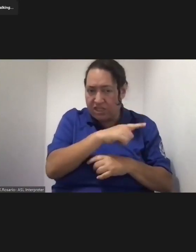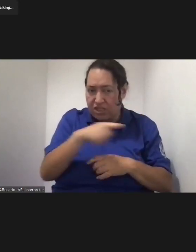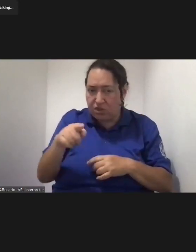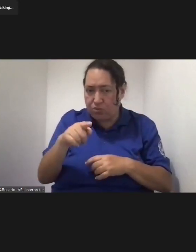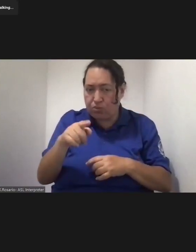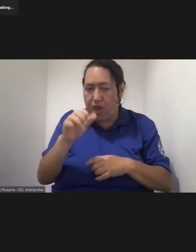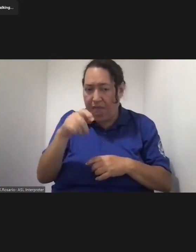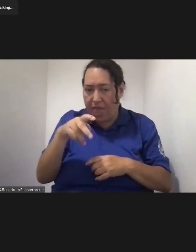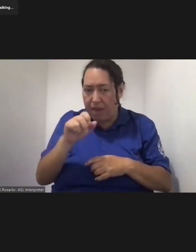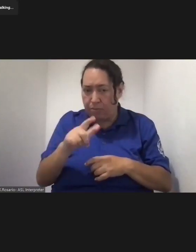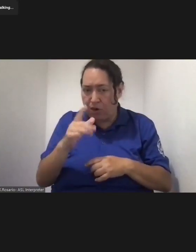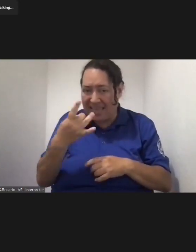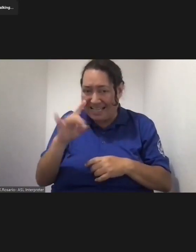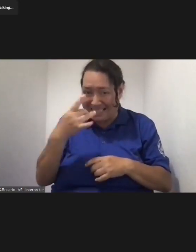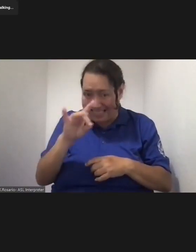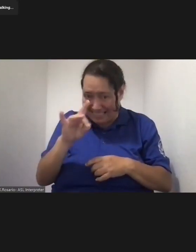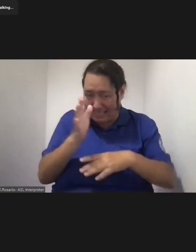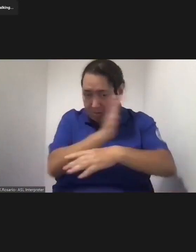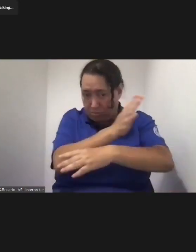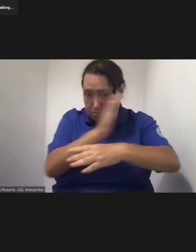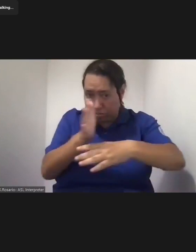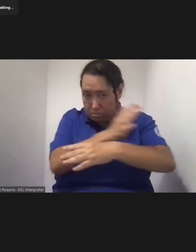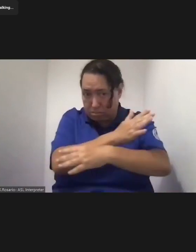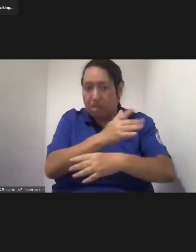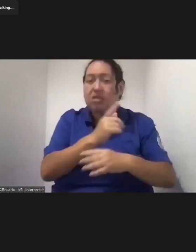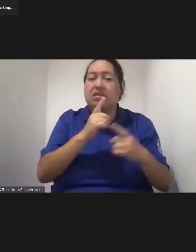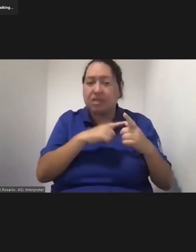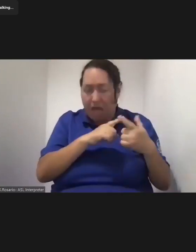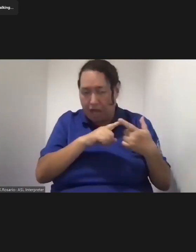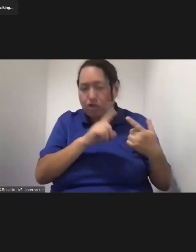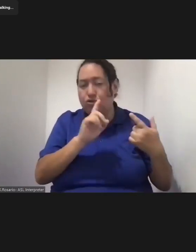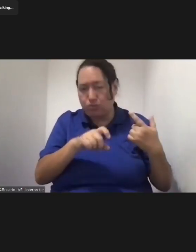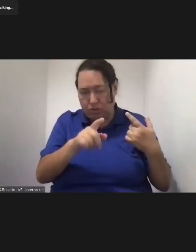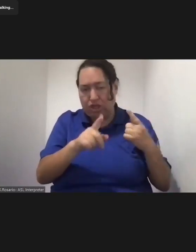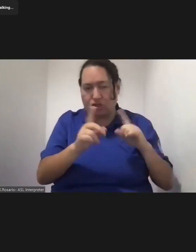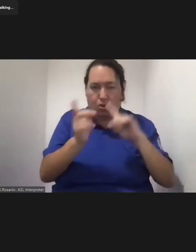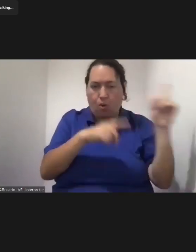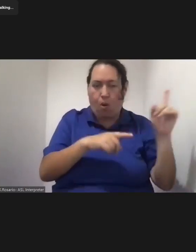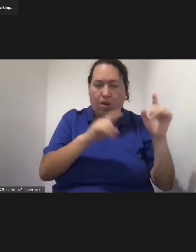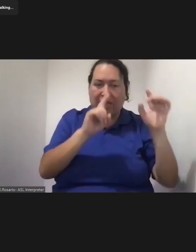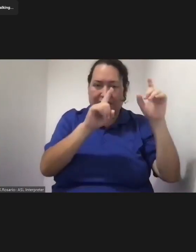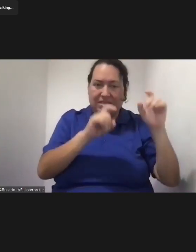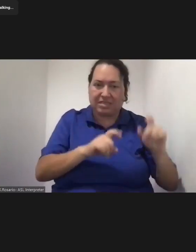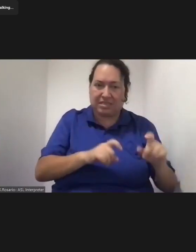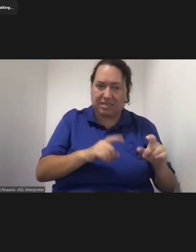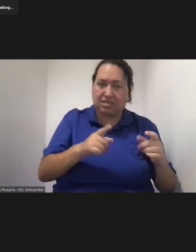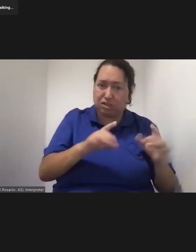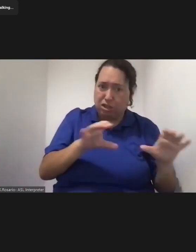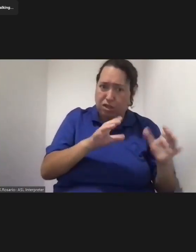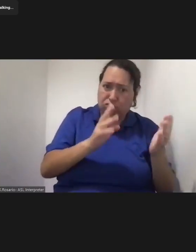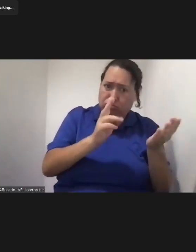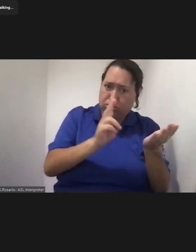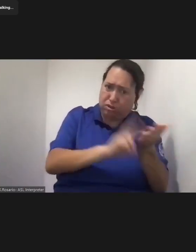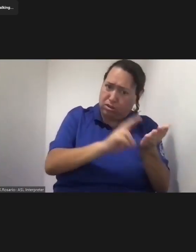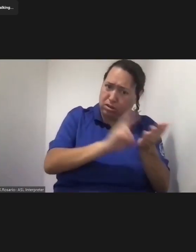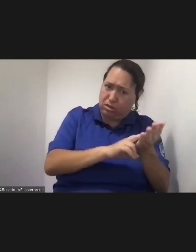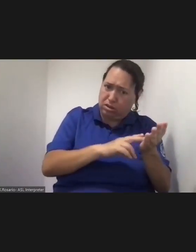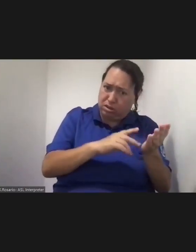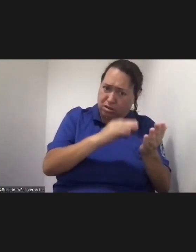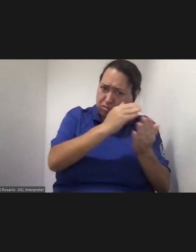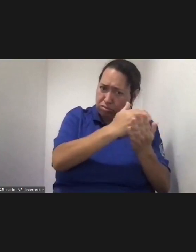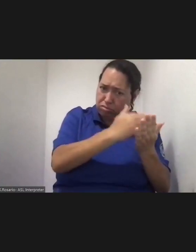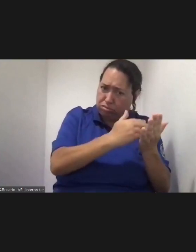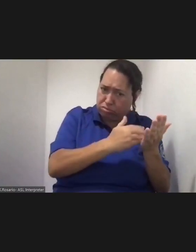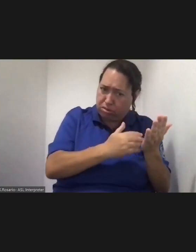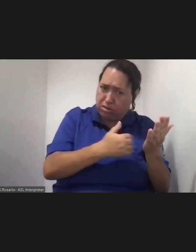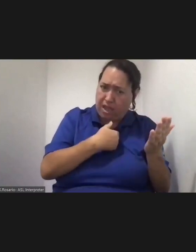totals 961. Did the hotel follow that the protocol where people are supposed to sign in and all that stuff so that you can trace them back?